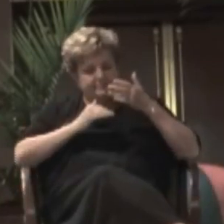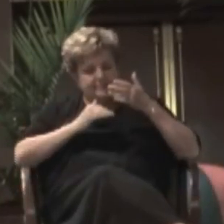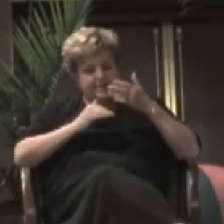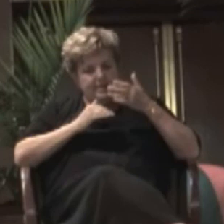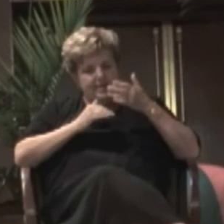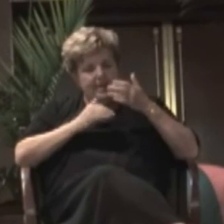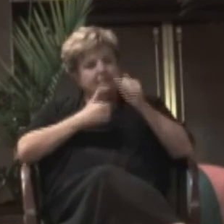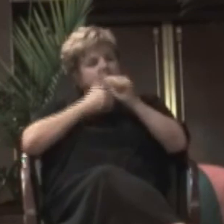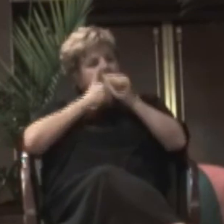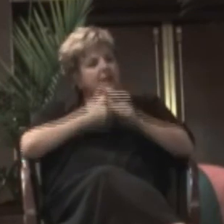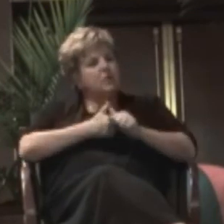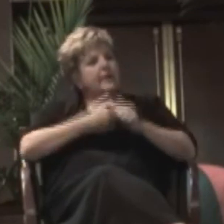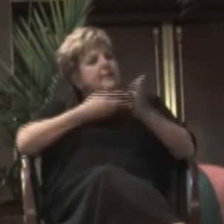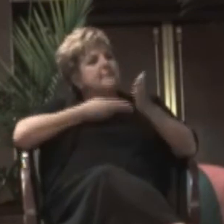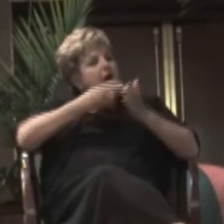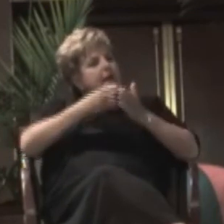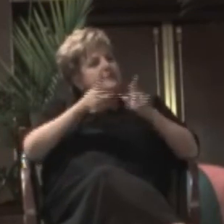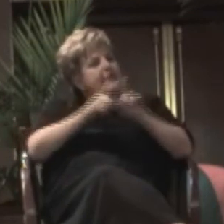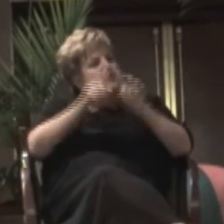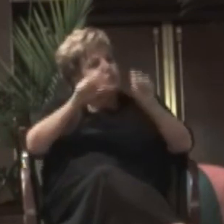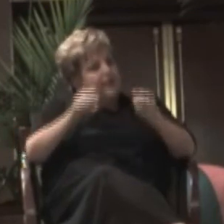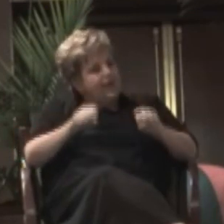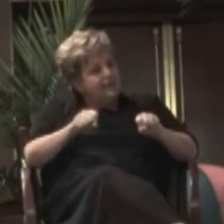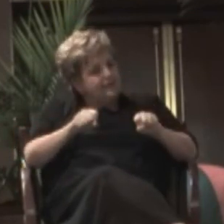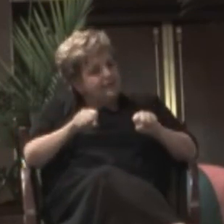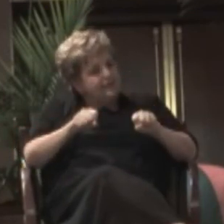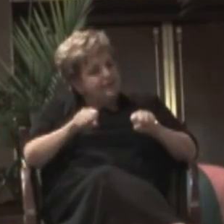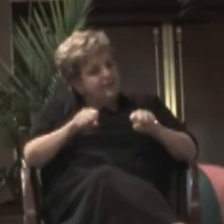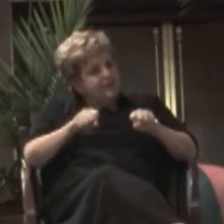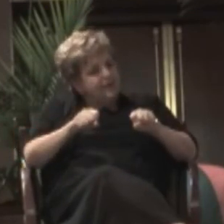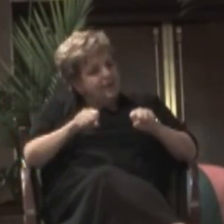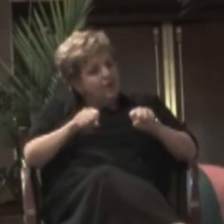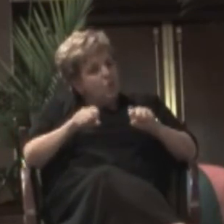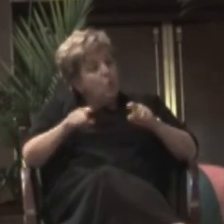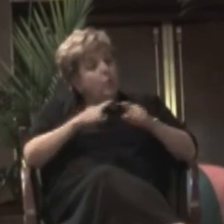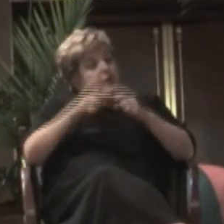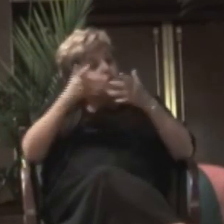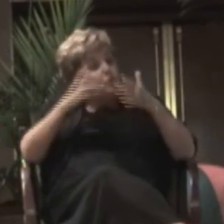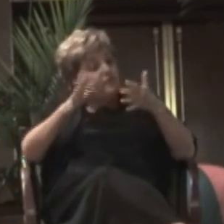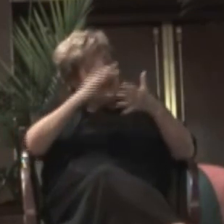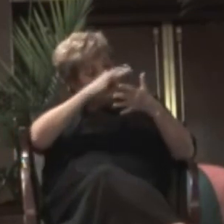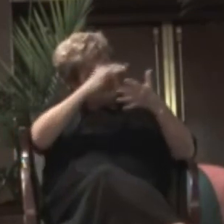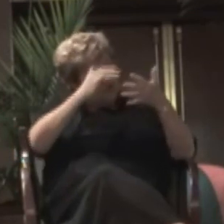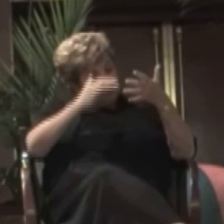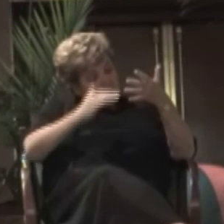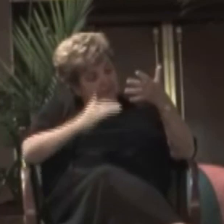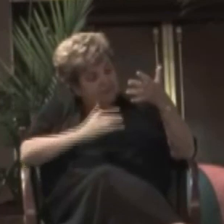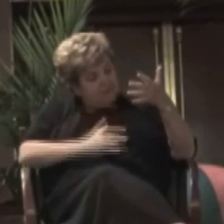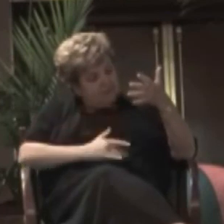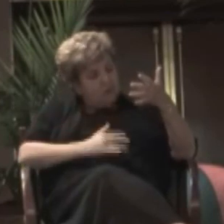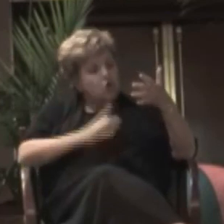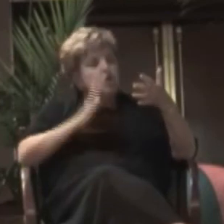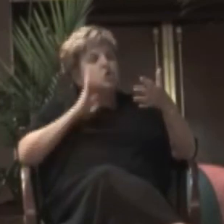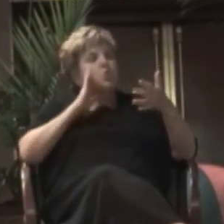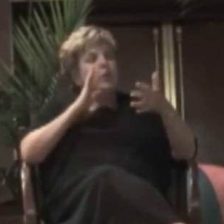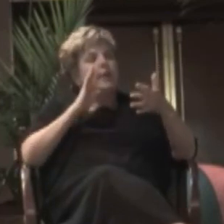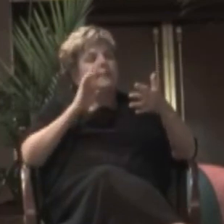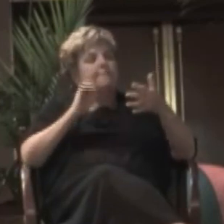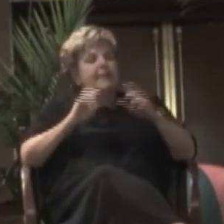person. And I don't care what your motives are. You'll be a different person. Because when you get through, those principles and motives